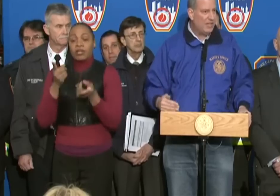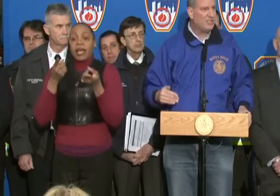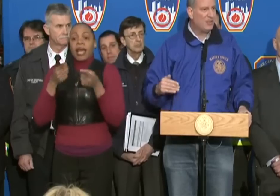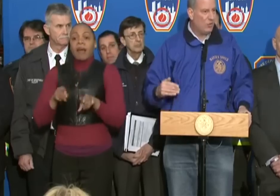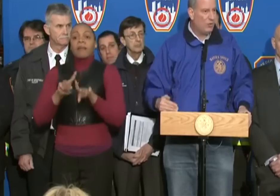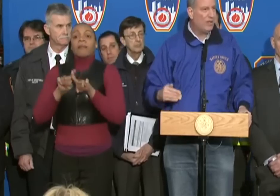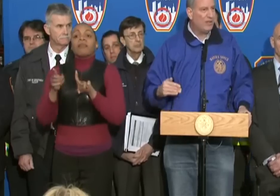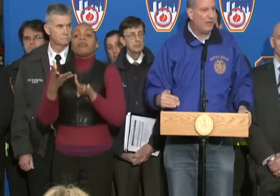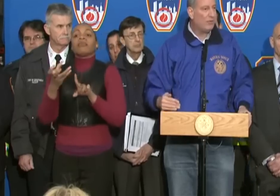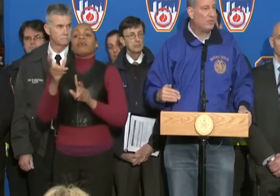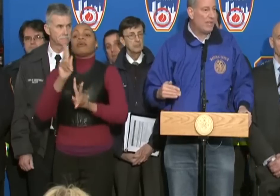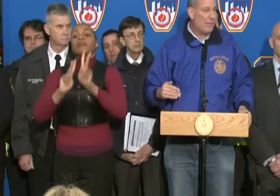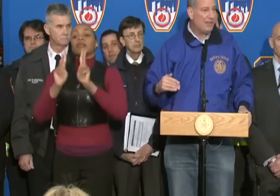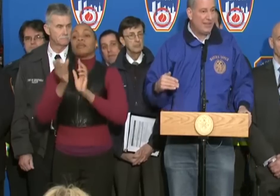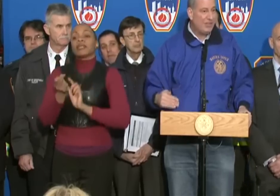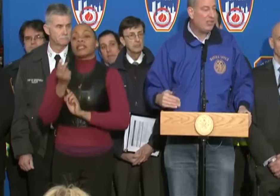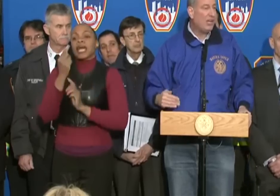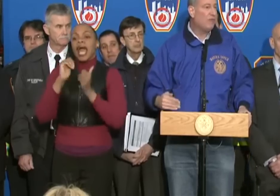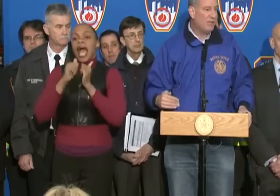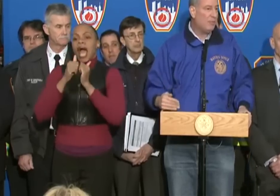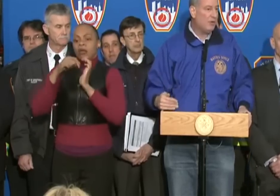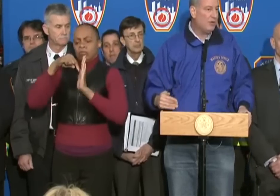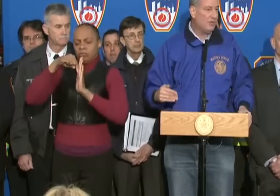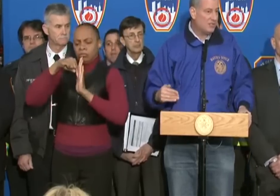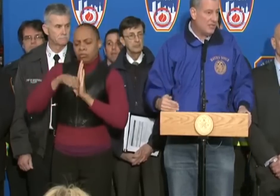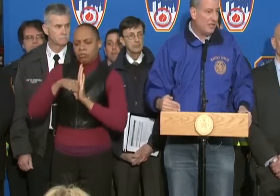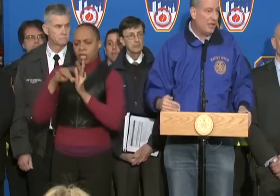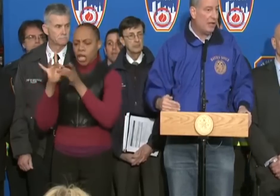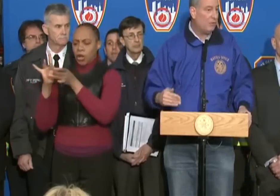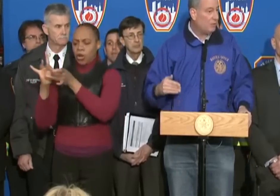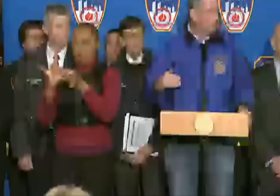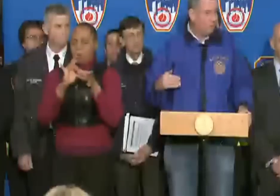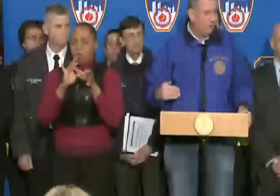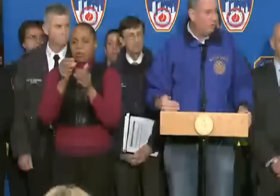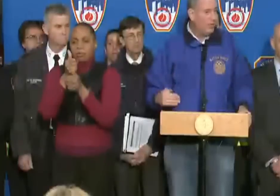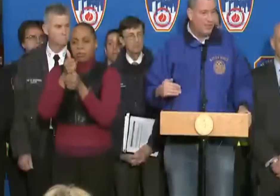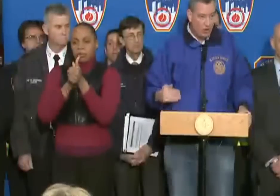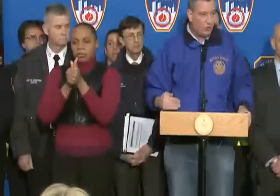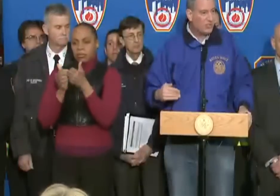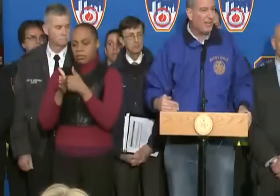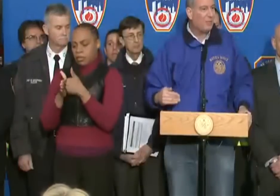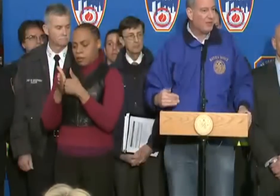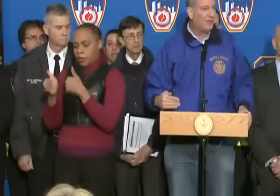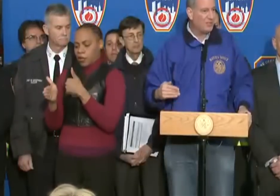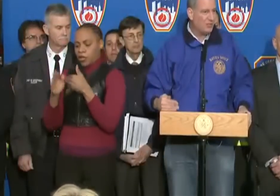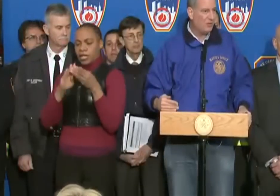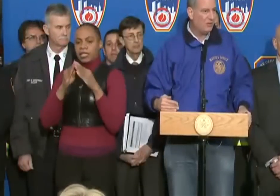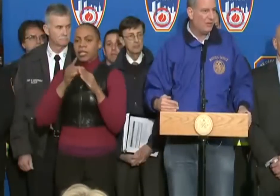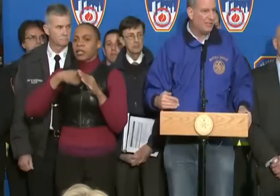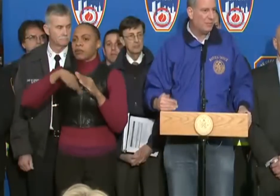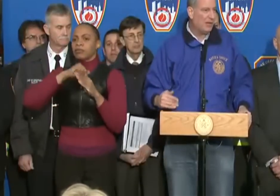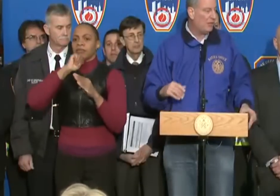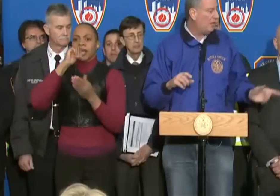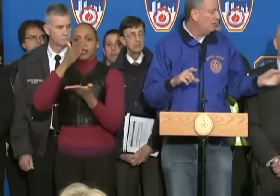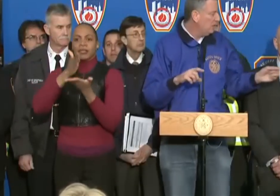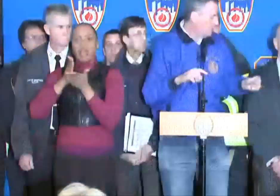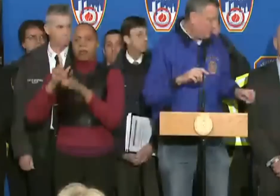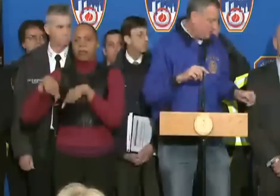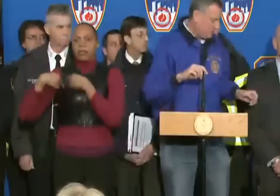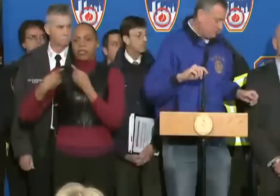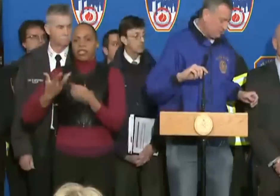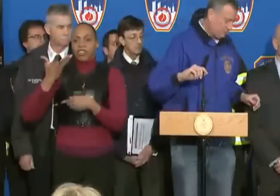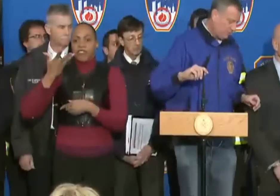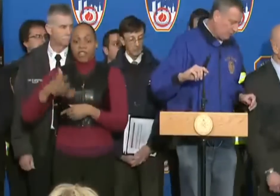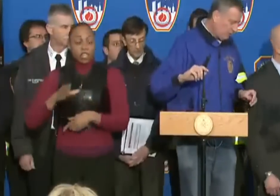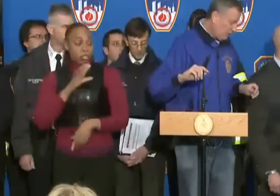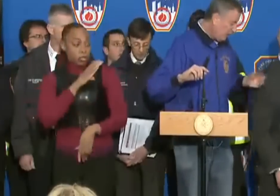how intense and coordinated an effort was happening in each and every neighborhood of the city, and we don't stop until it's over. That's the bottom line.